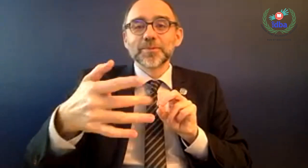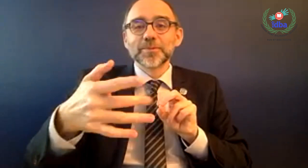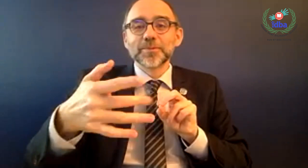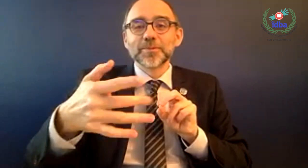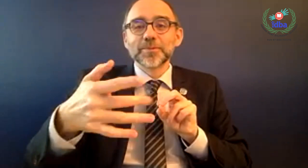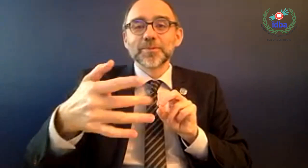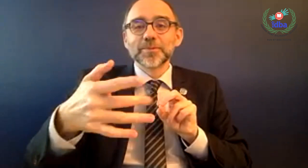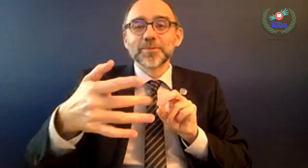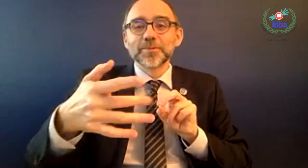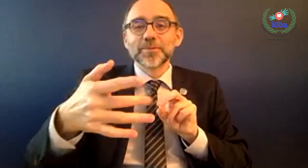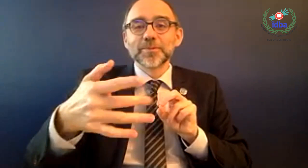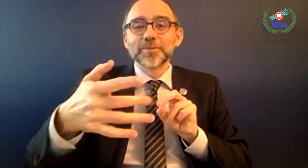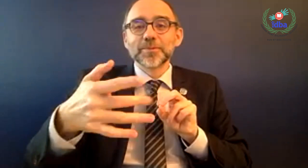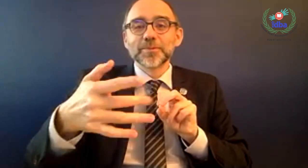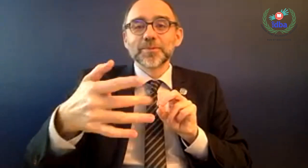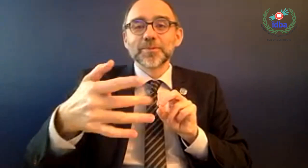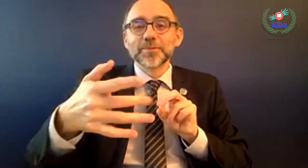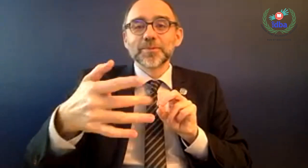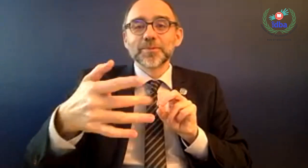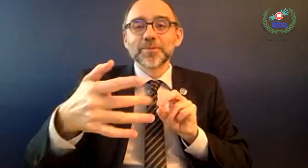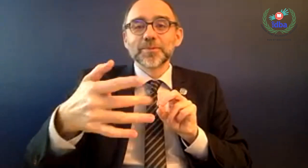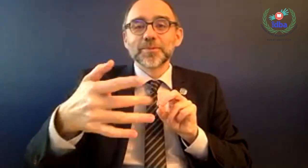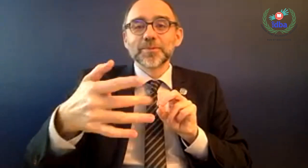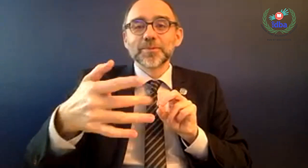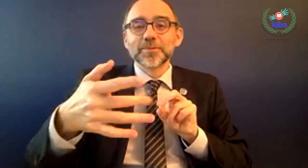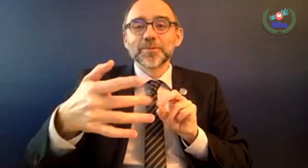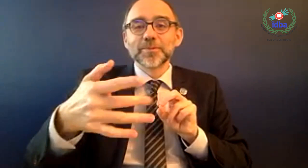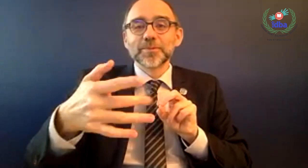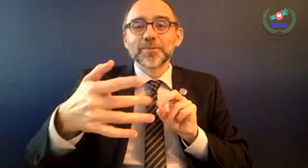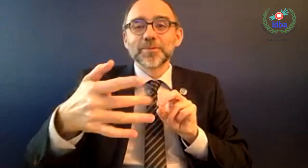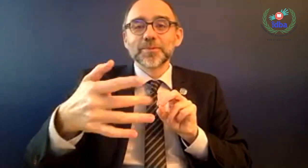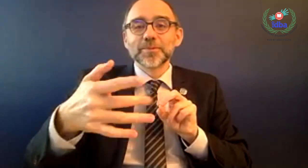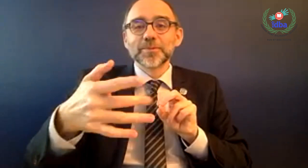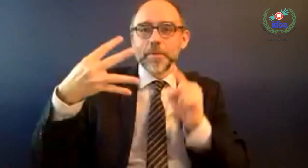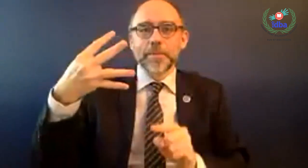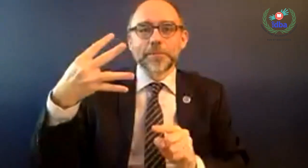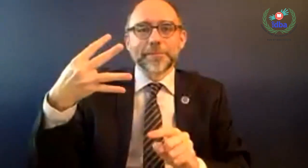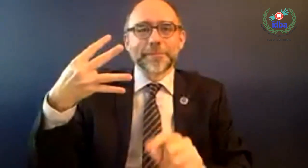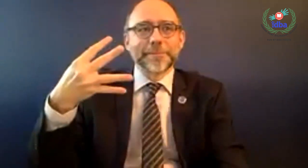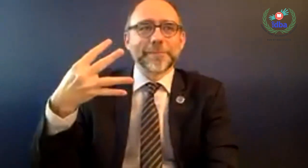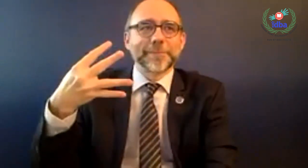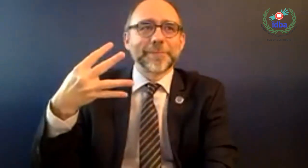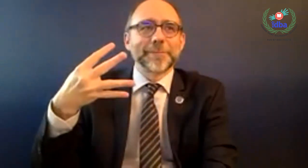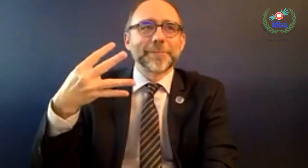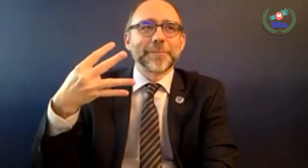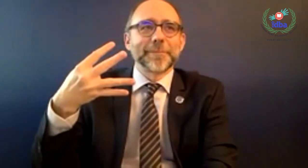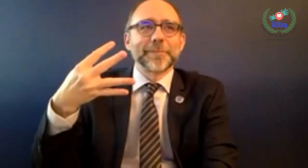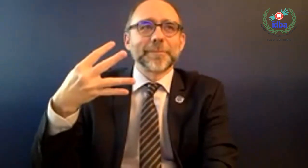10 years plan we have definitely got, and we aim towards achieving all of them. The four key points, the very important key